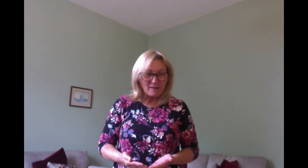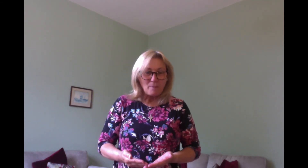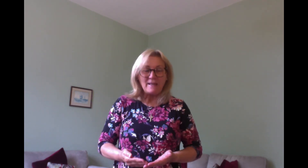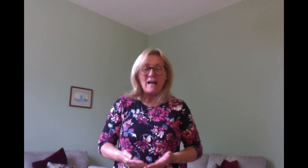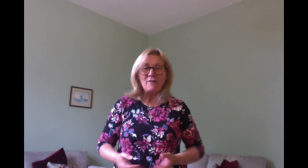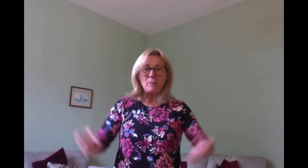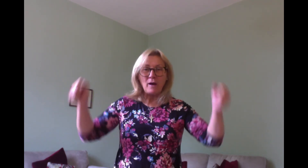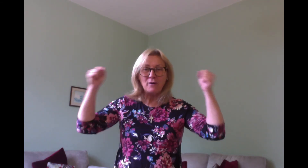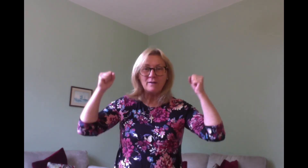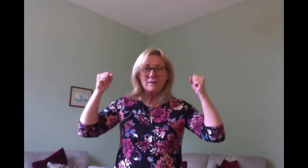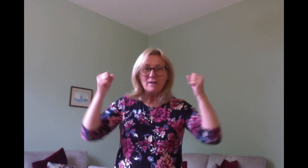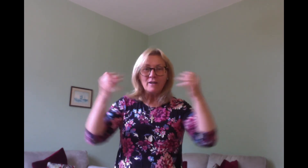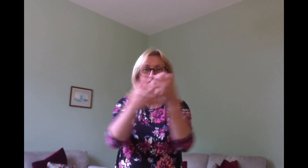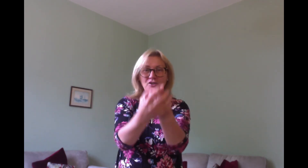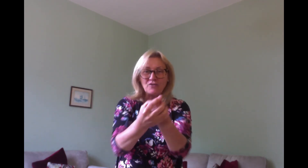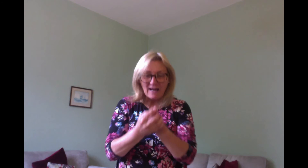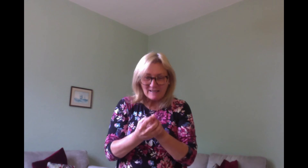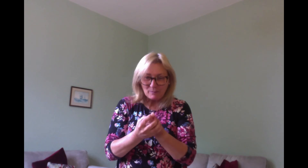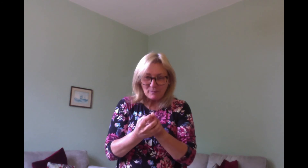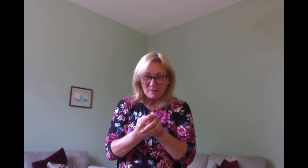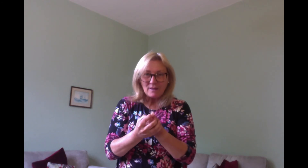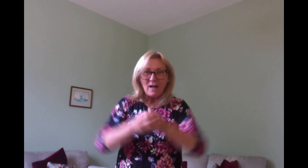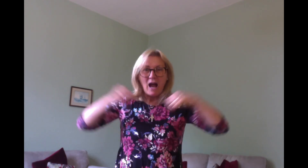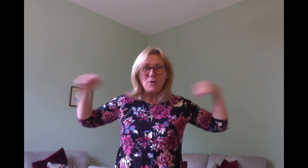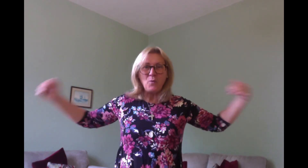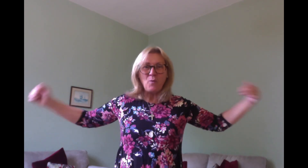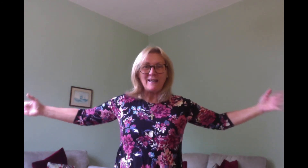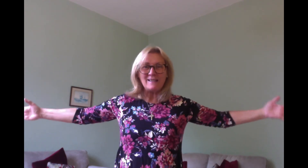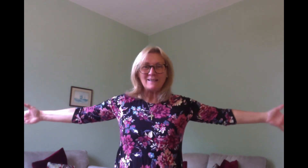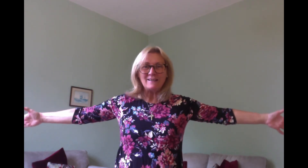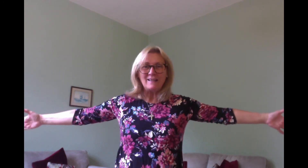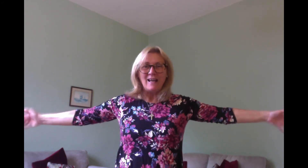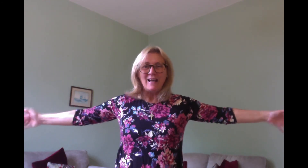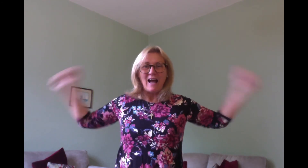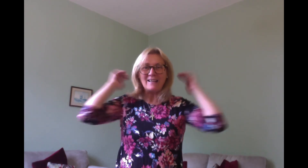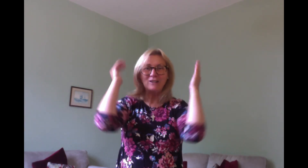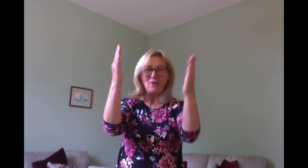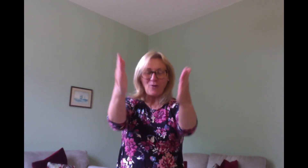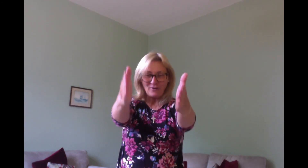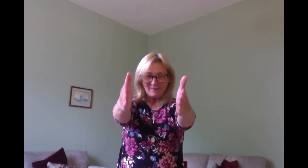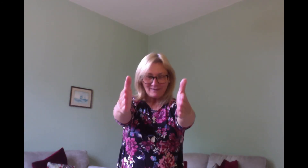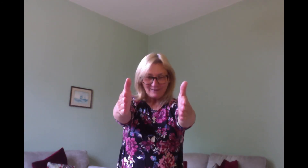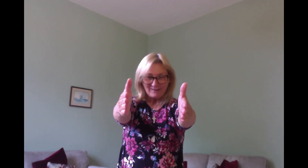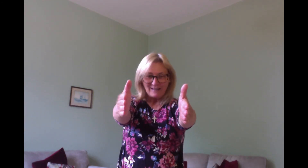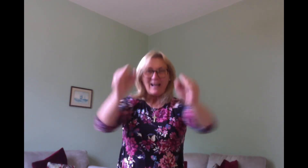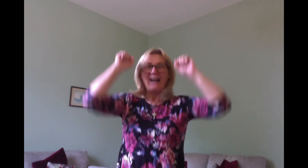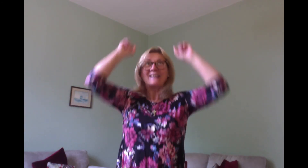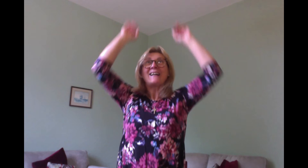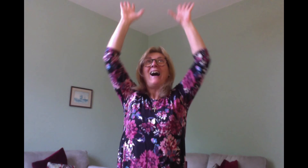may have the power to grasp how wide and long and